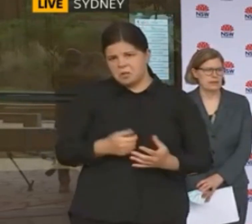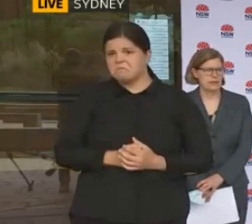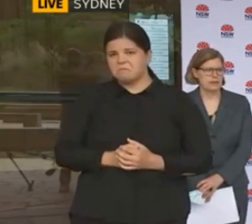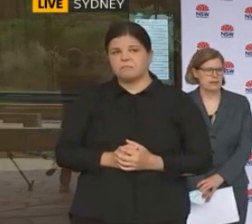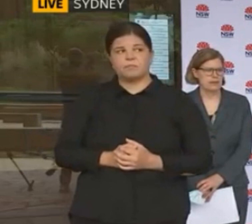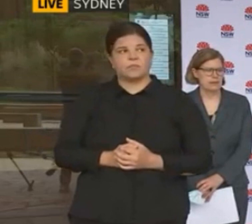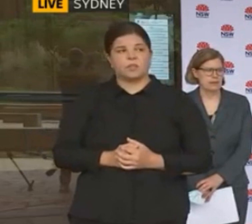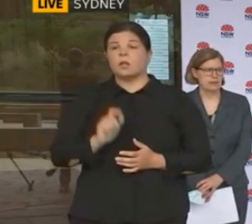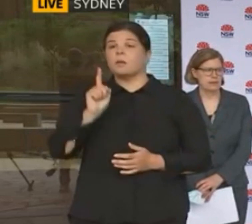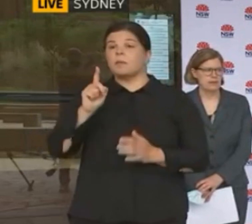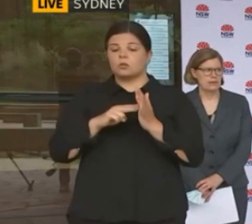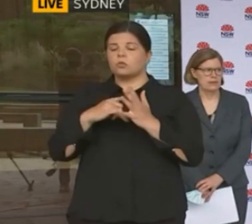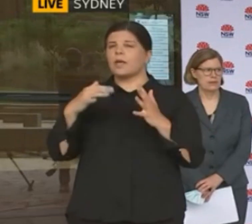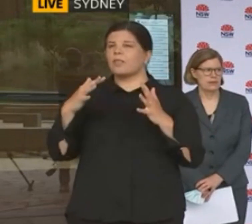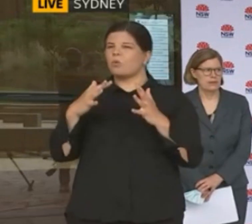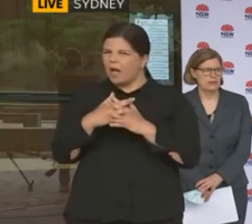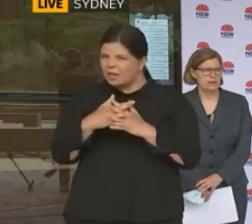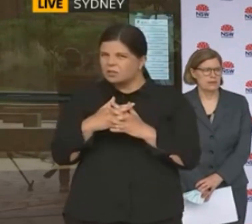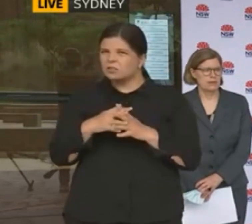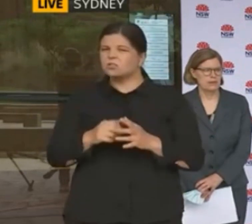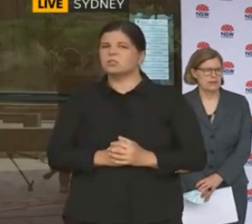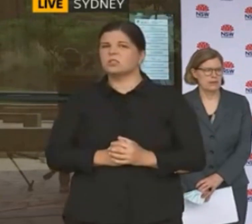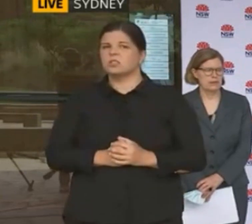don't want any resources in New South Wales,